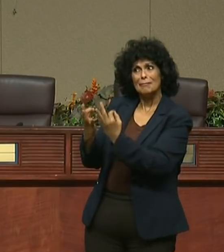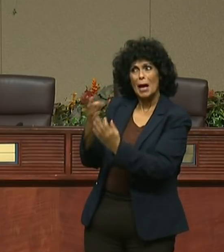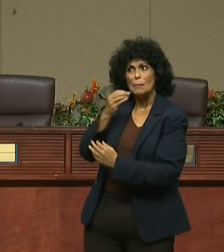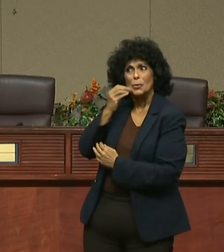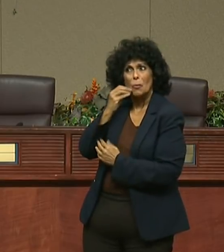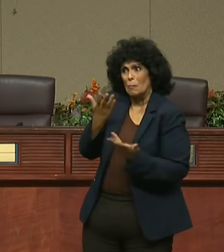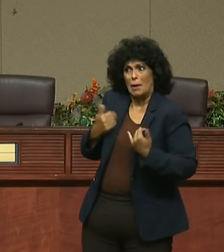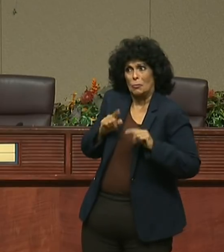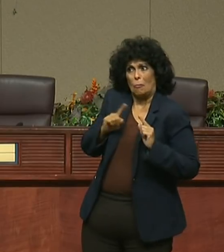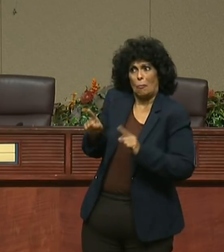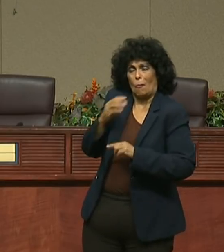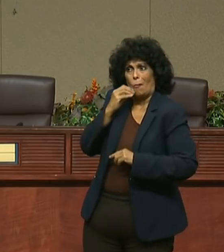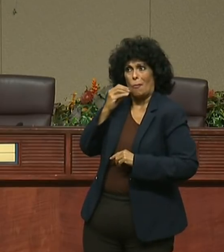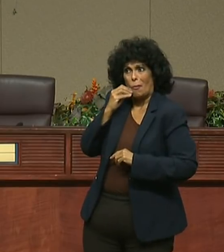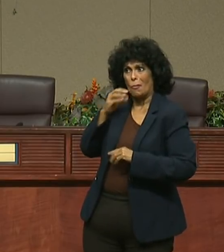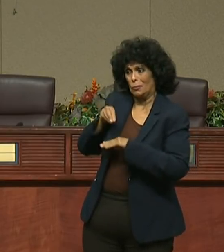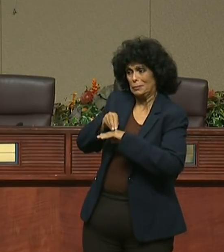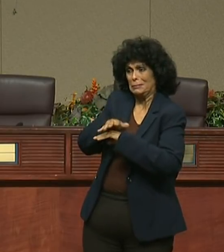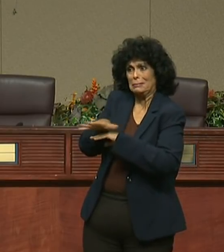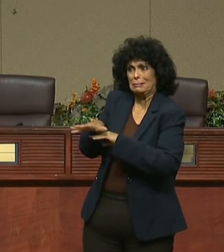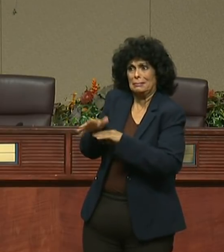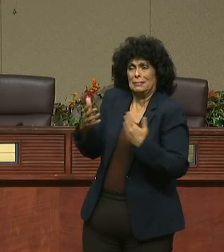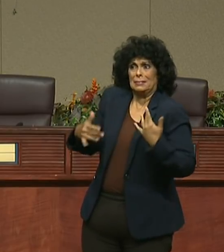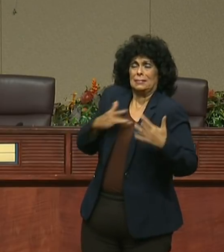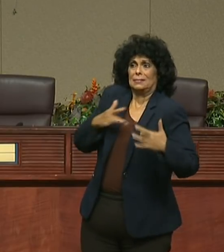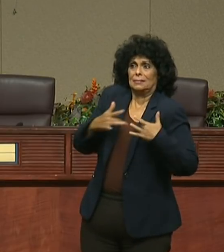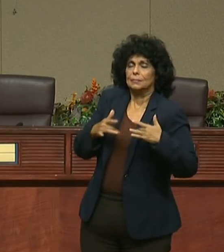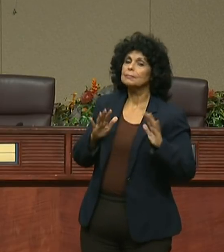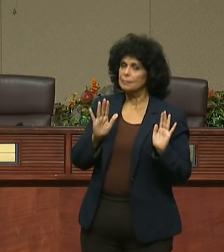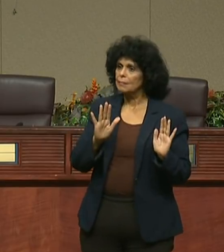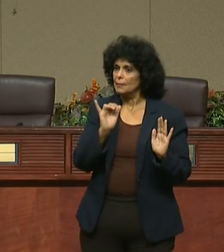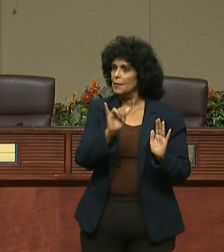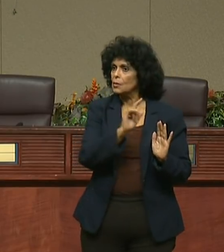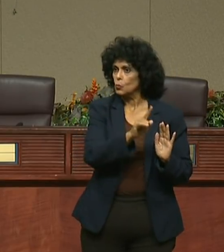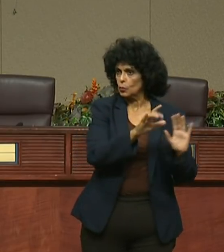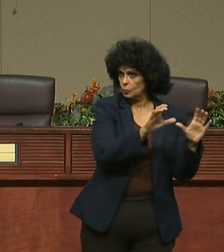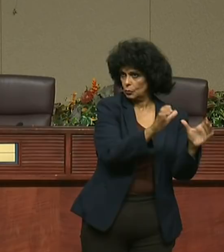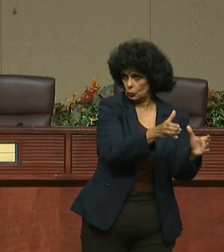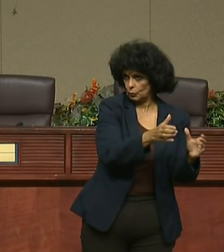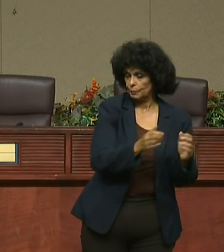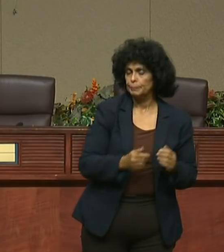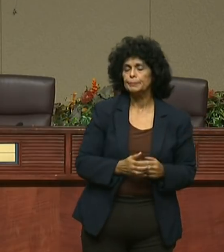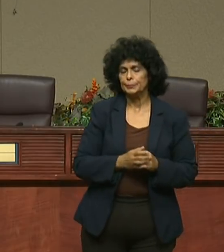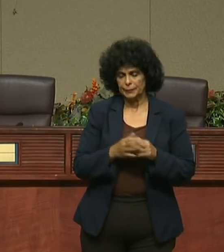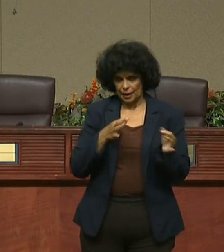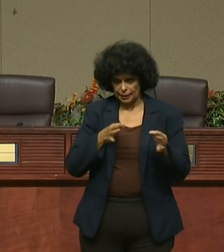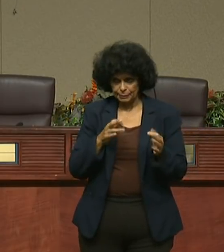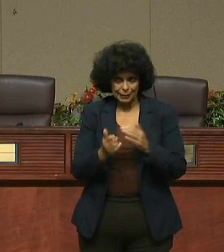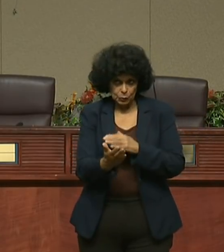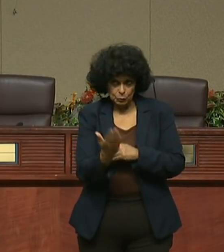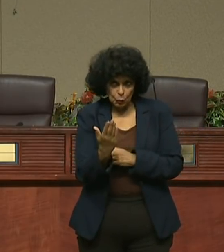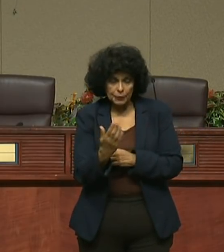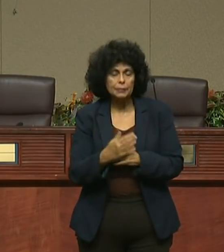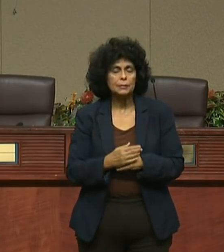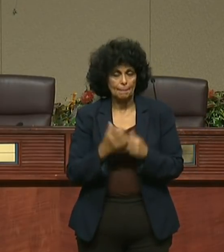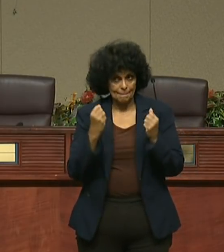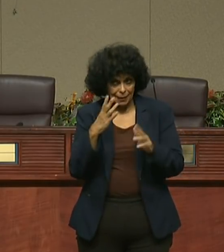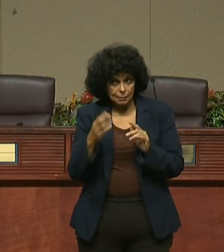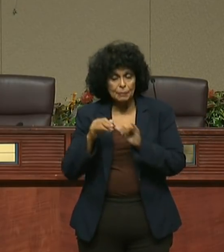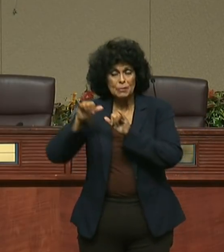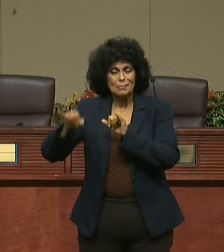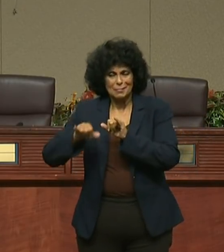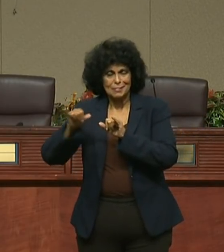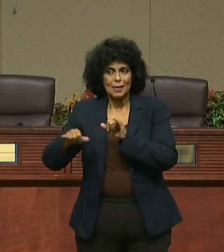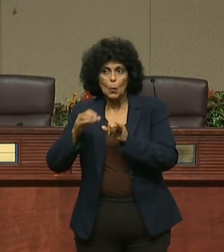that is a concern in the saying. I expressed it this morning because there are many people at home